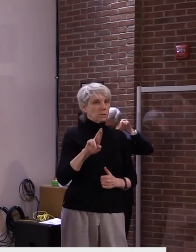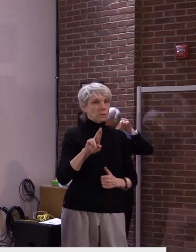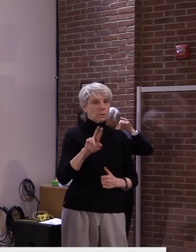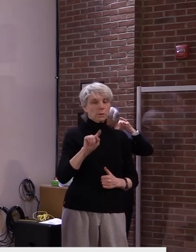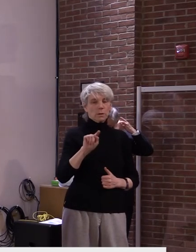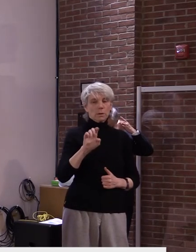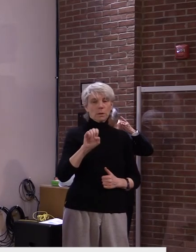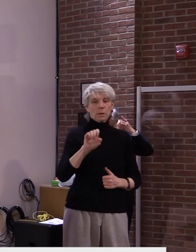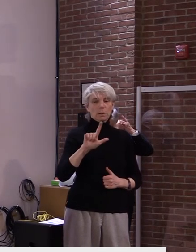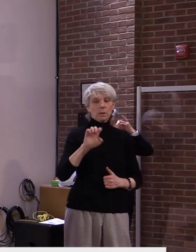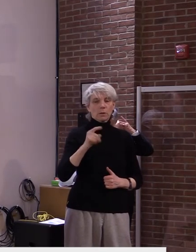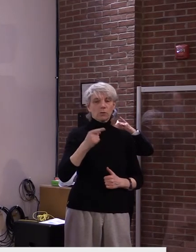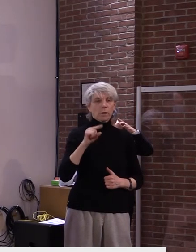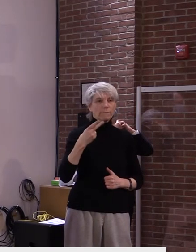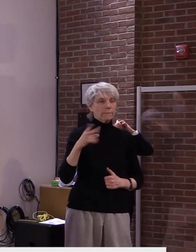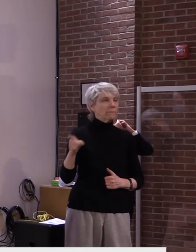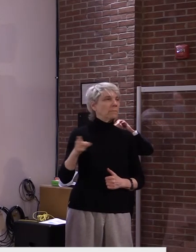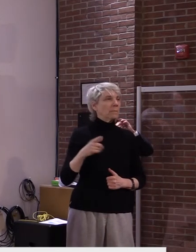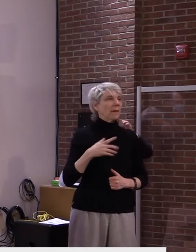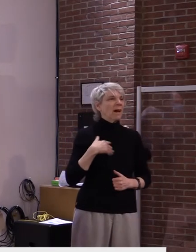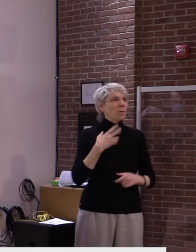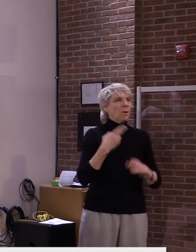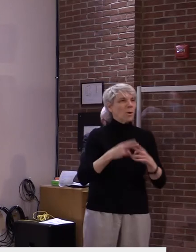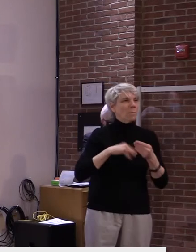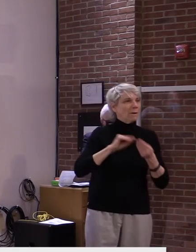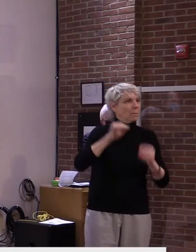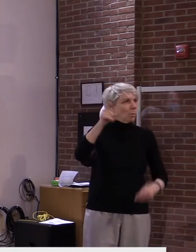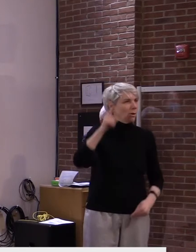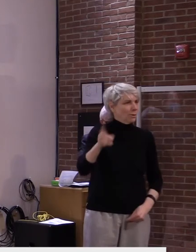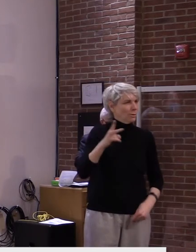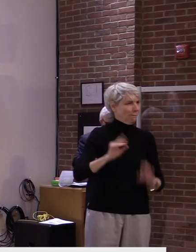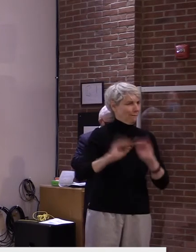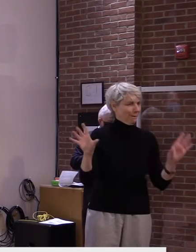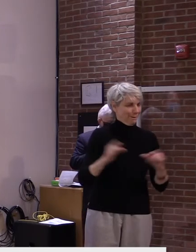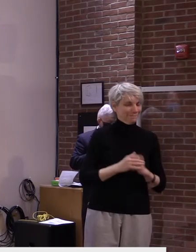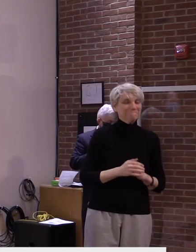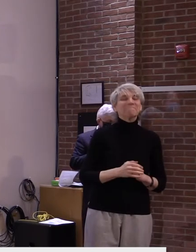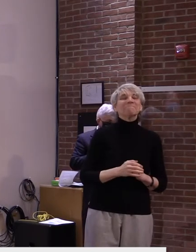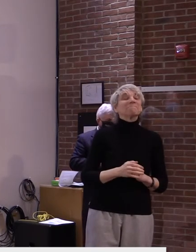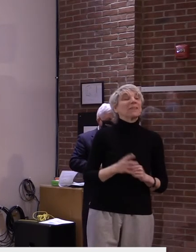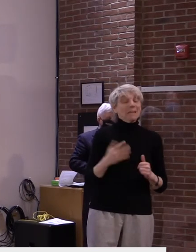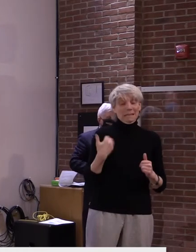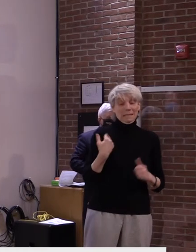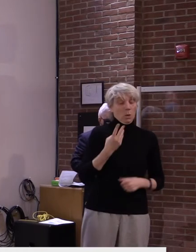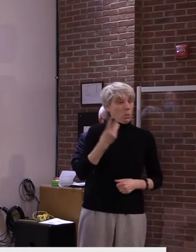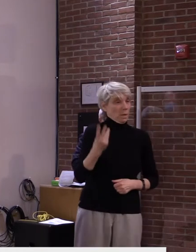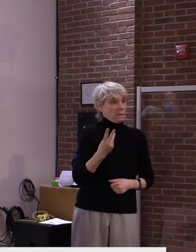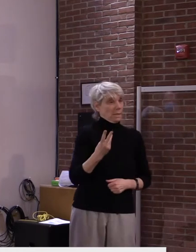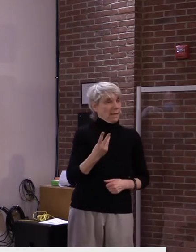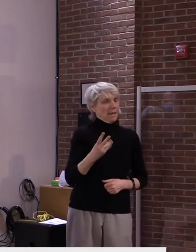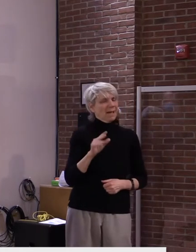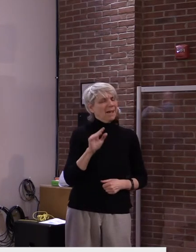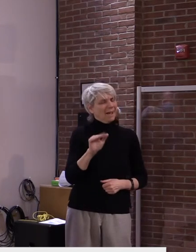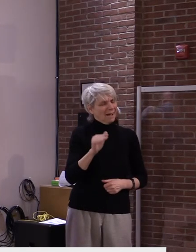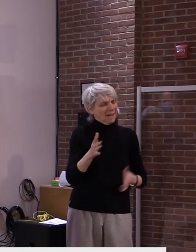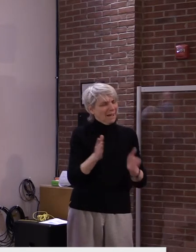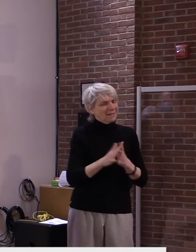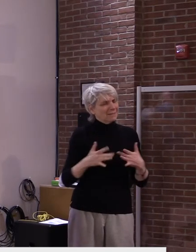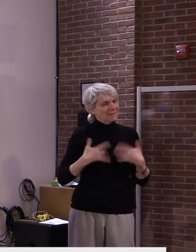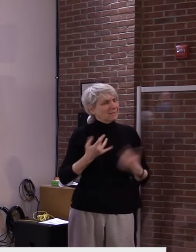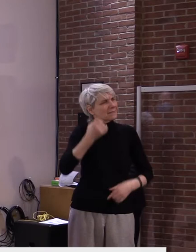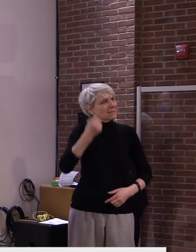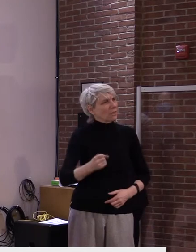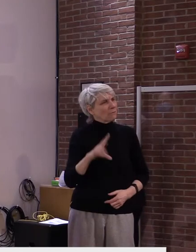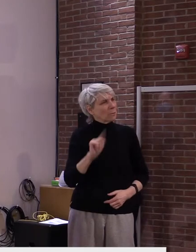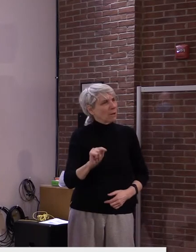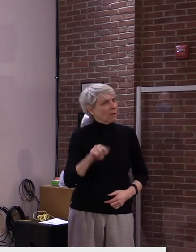Thanks, Rebecca. I'll even number these. First, on Wednesday, I asked, when will some downstate pharmacies be enlisted in vaccine distribution